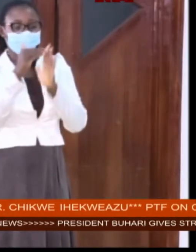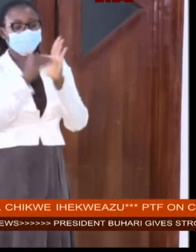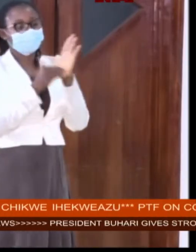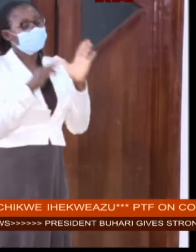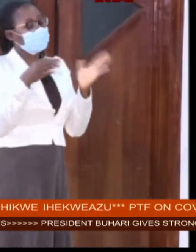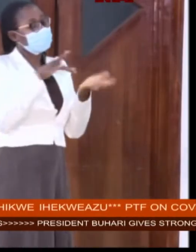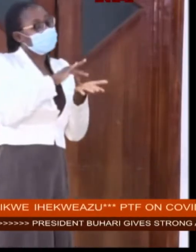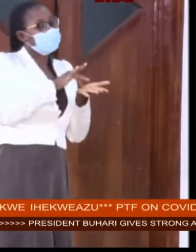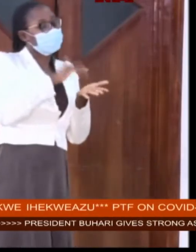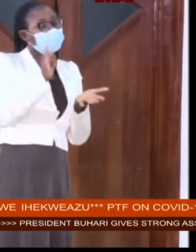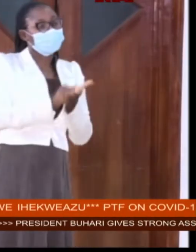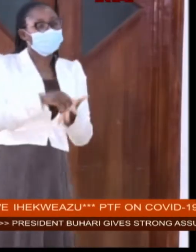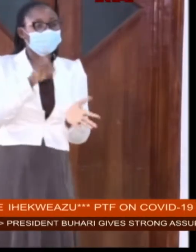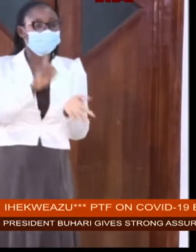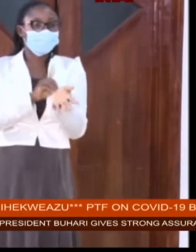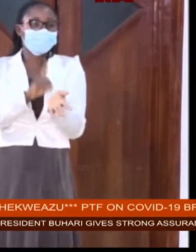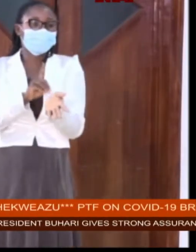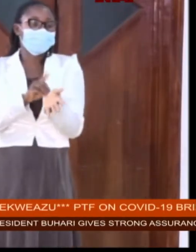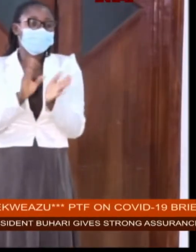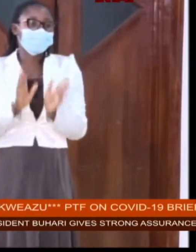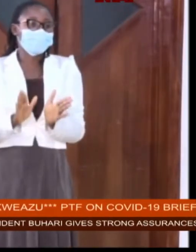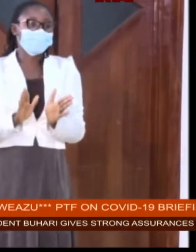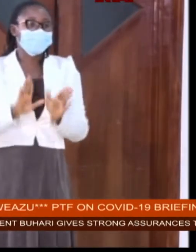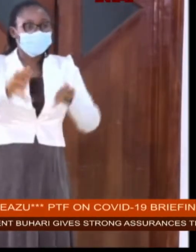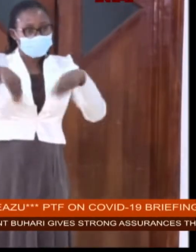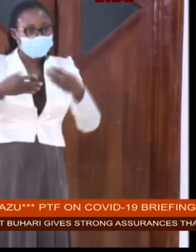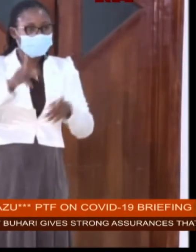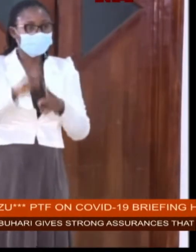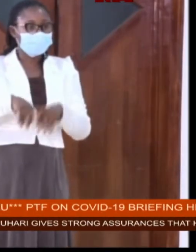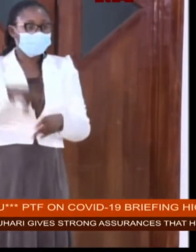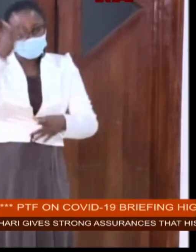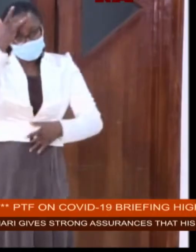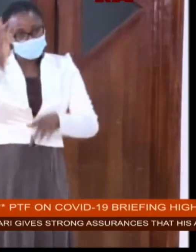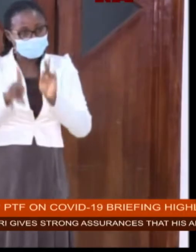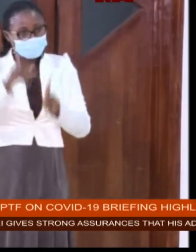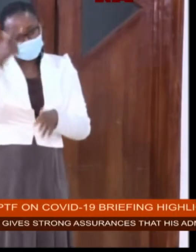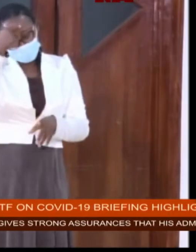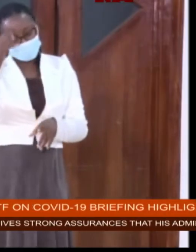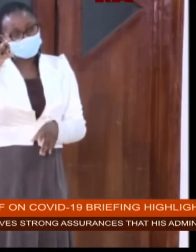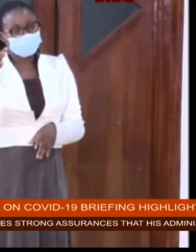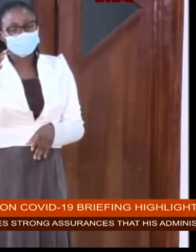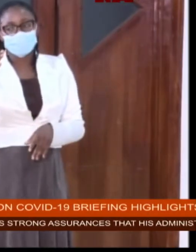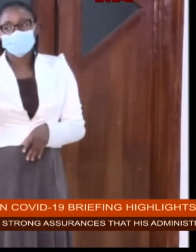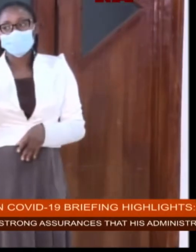drugs that doctors allegedly doctors giving to patients